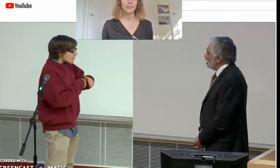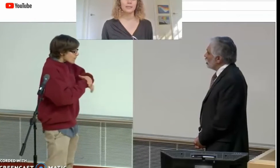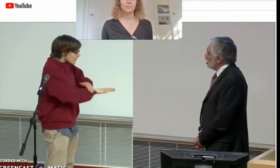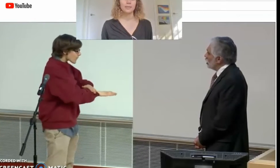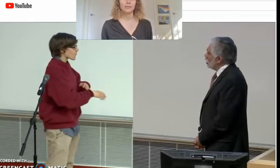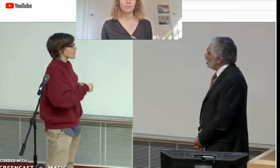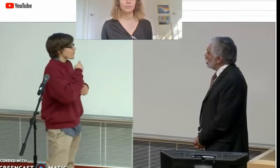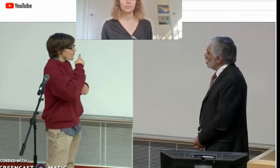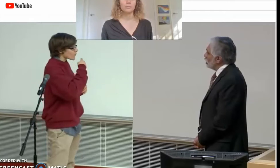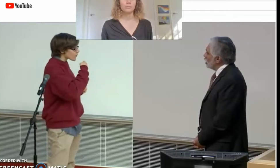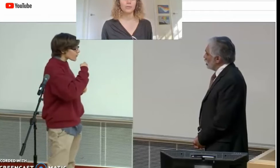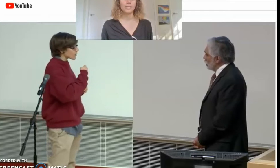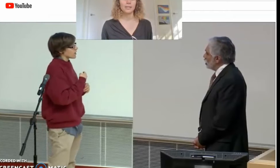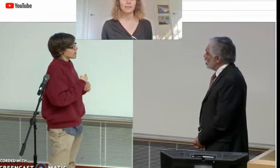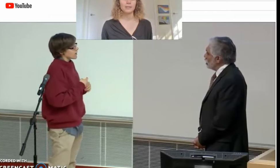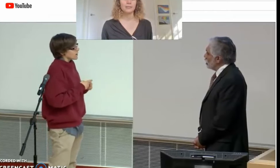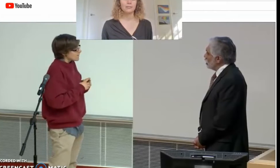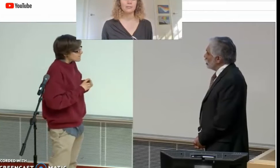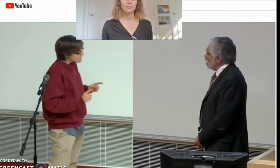like me, who were born hearing,